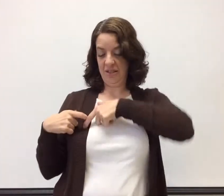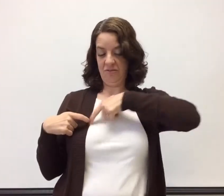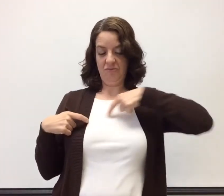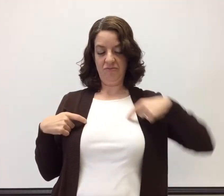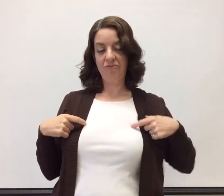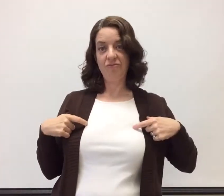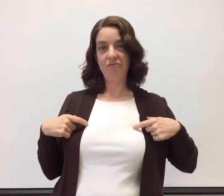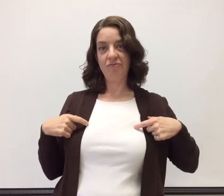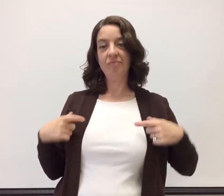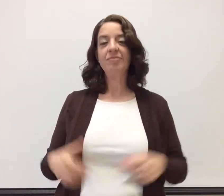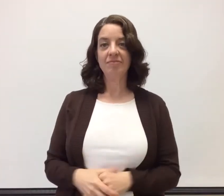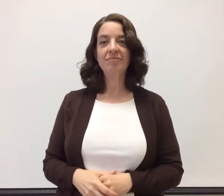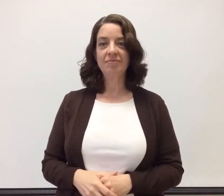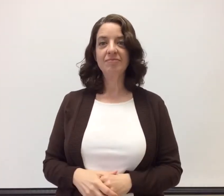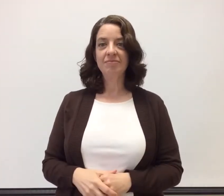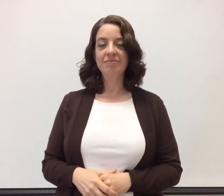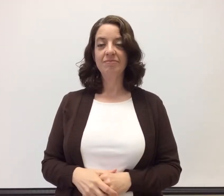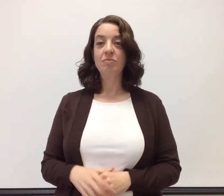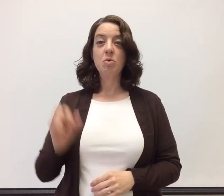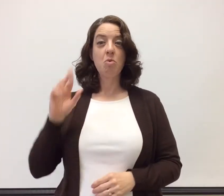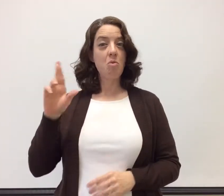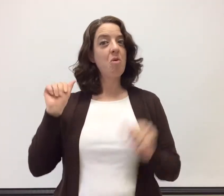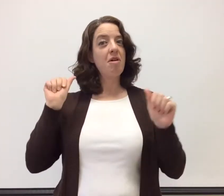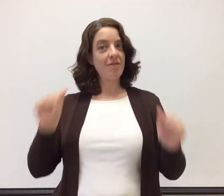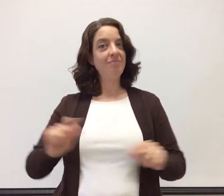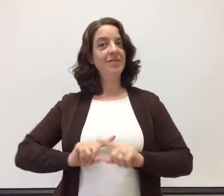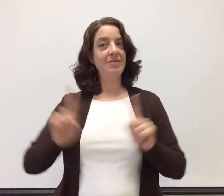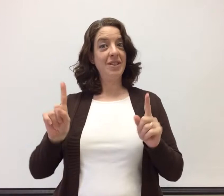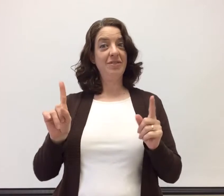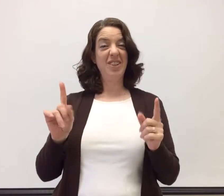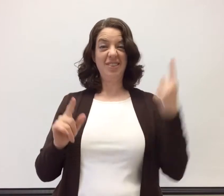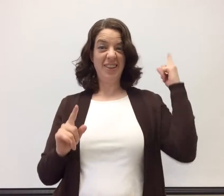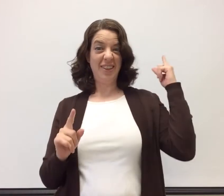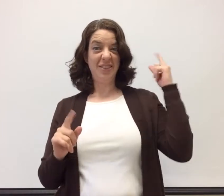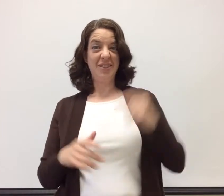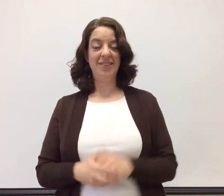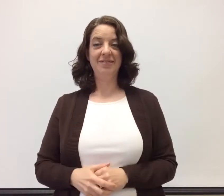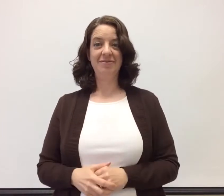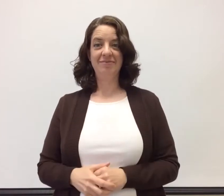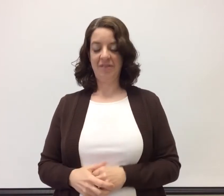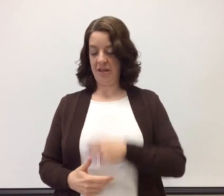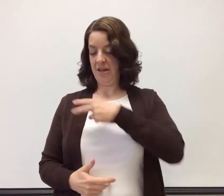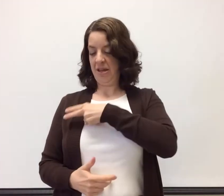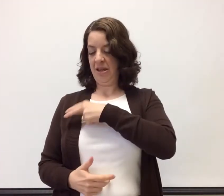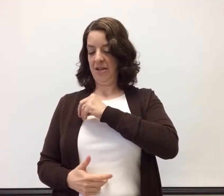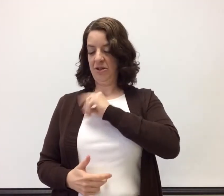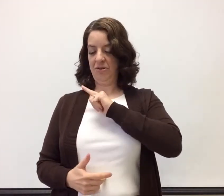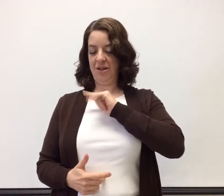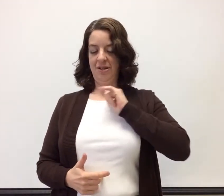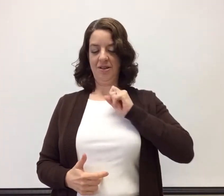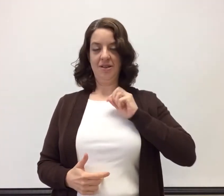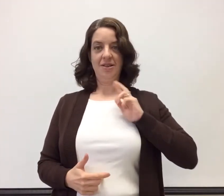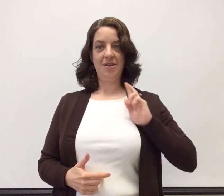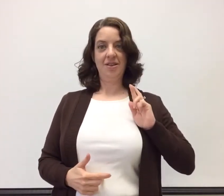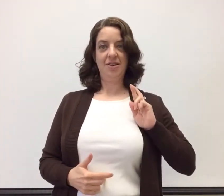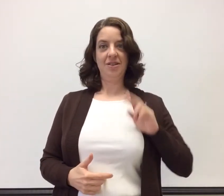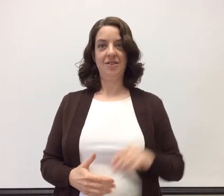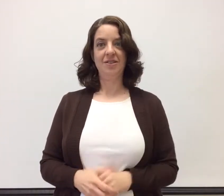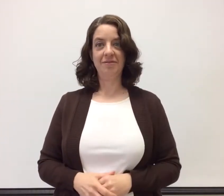So Texas written across the front of the shirt. Or could look different, like the other shirt. It said the word